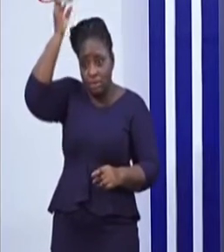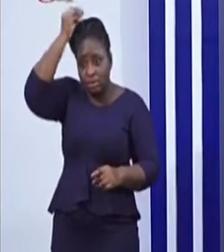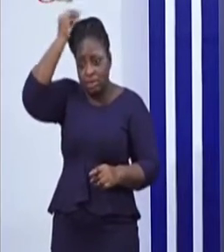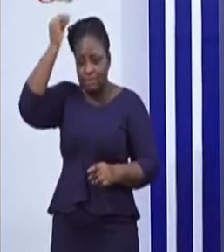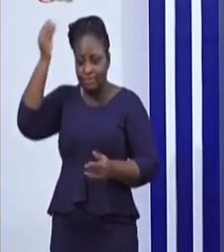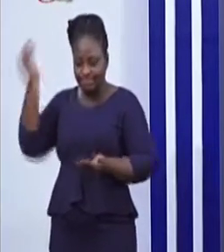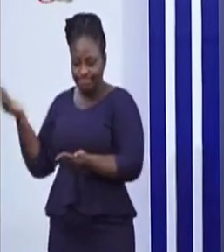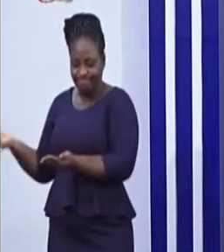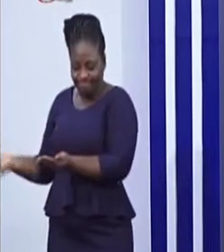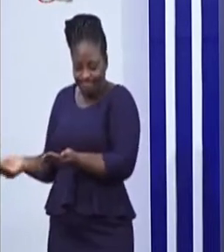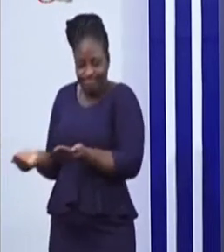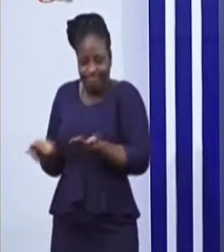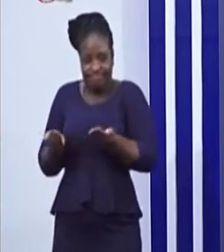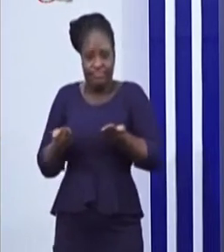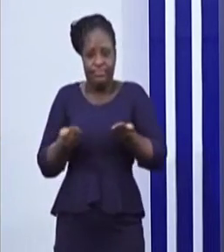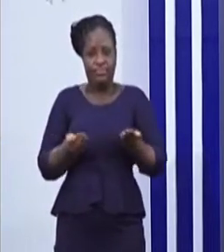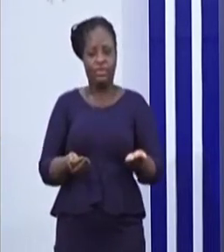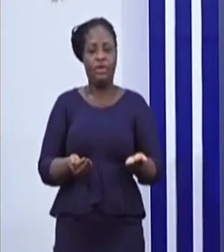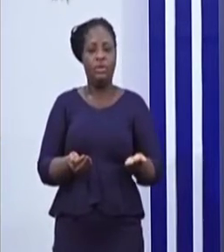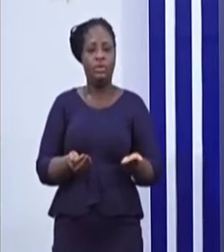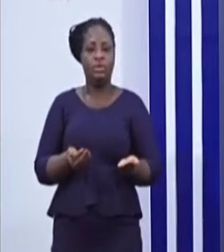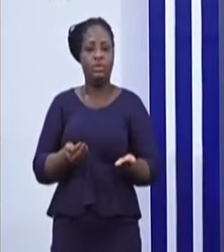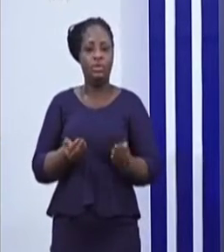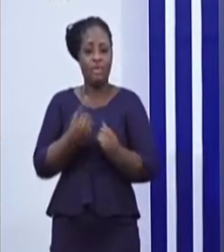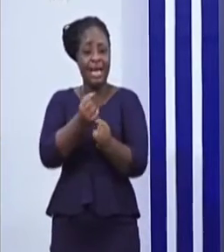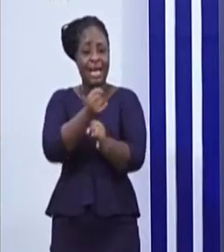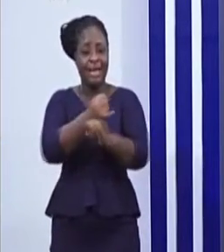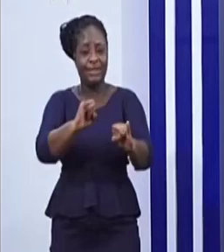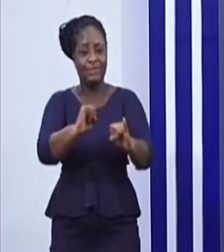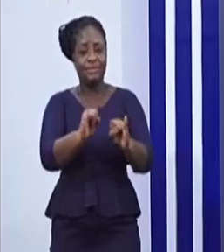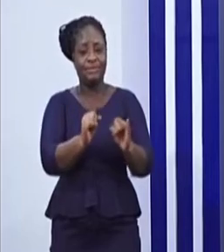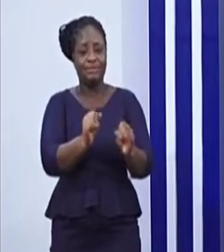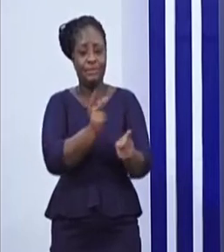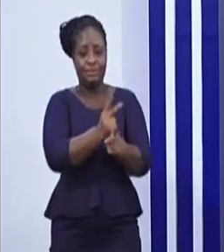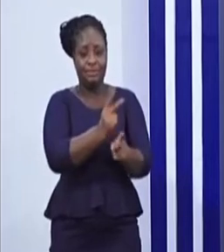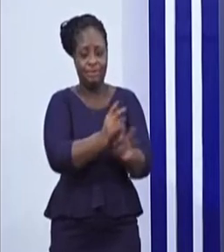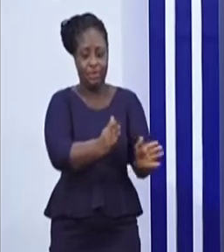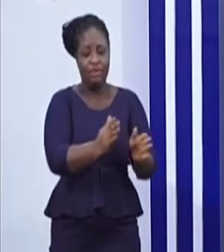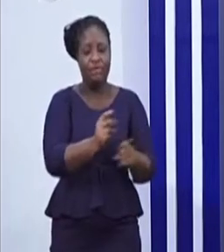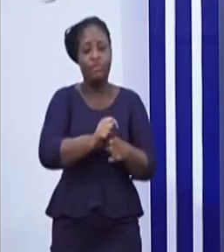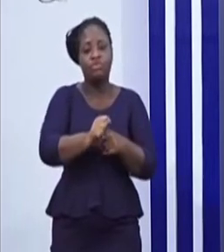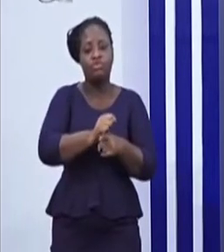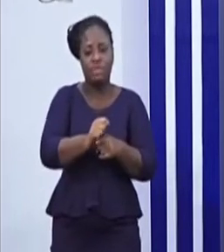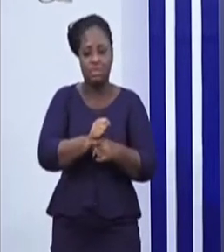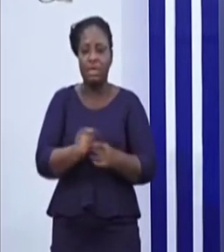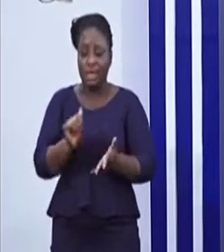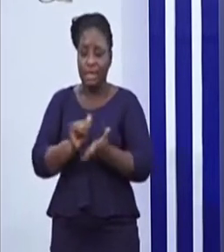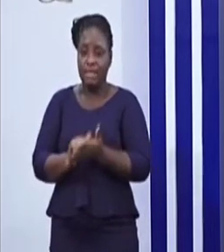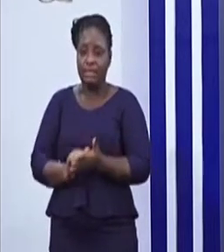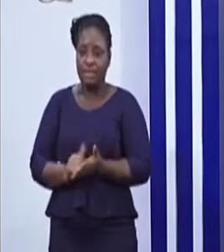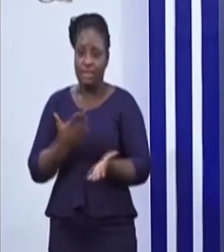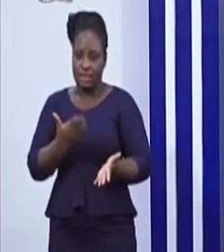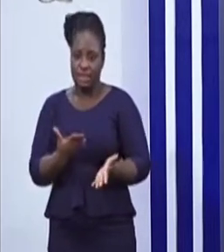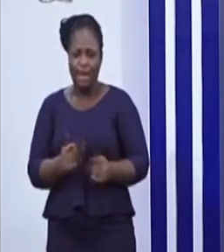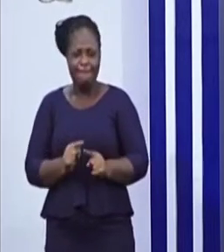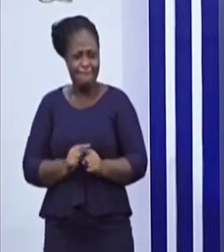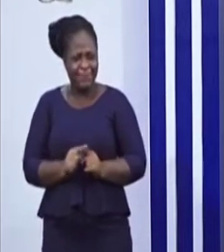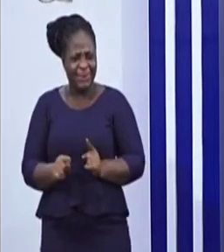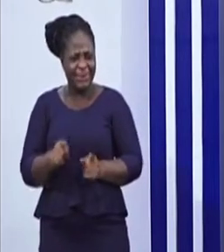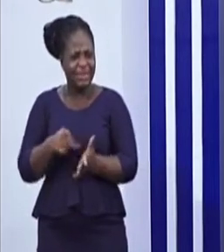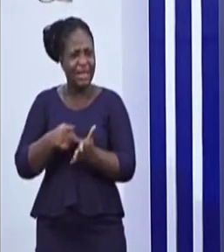them to an isolation unit for treatment, that is also observed. But as part